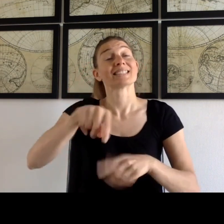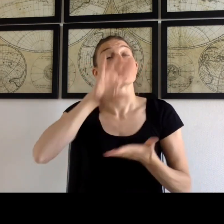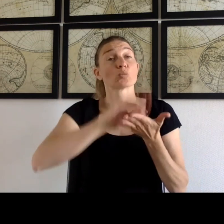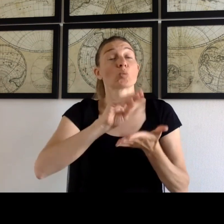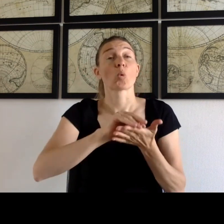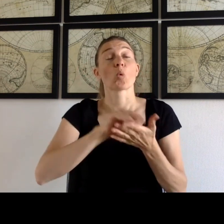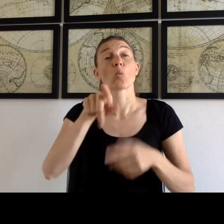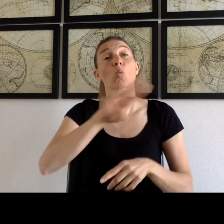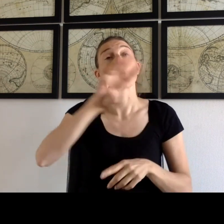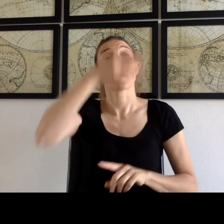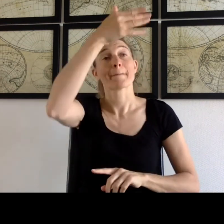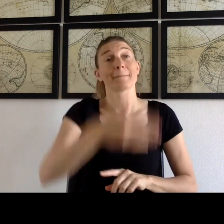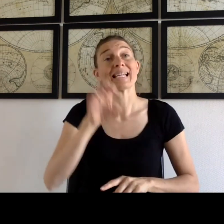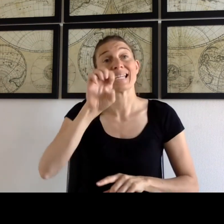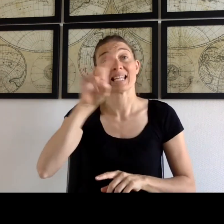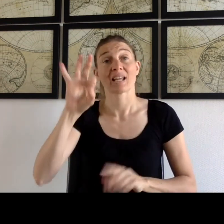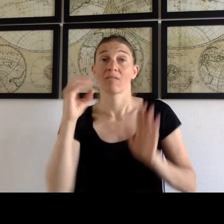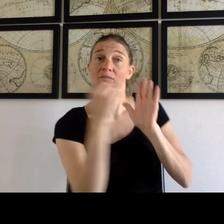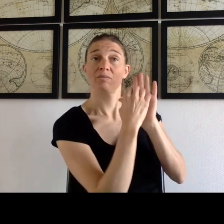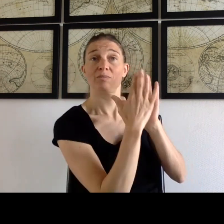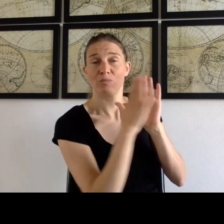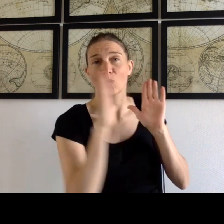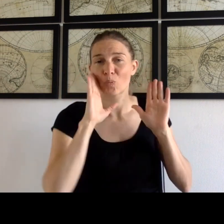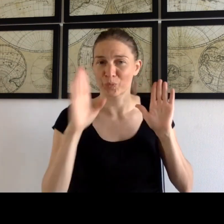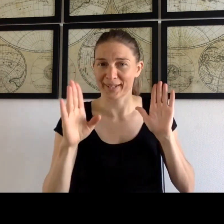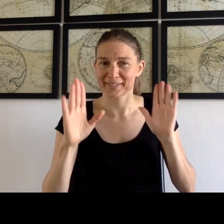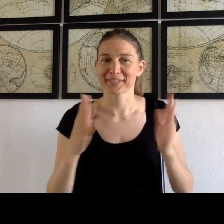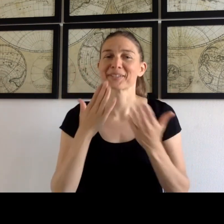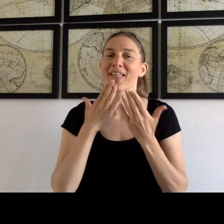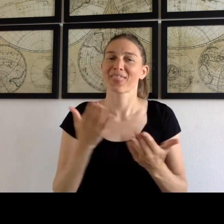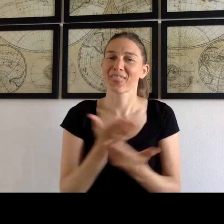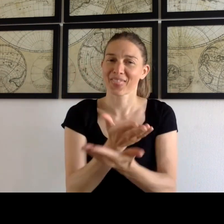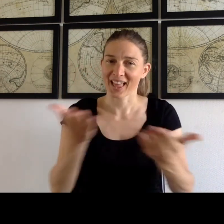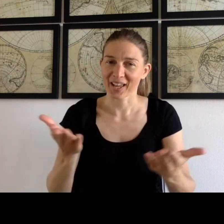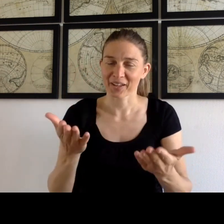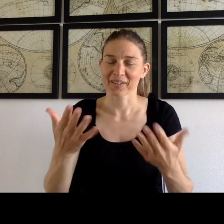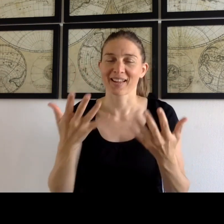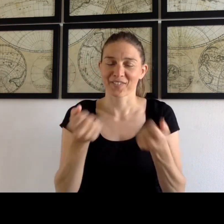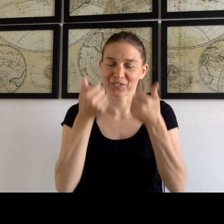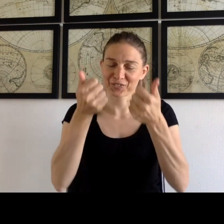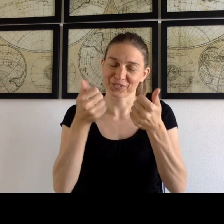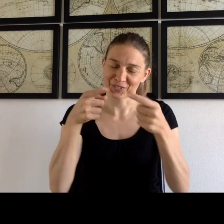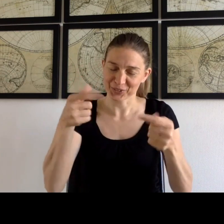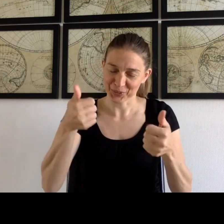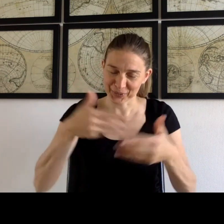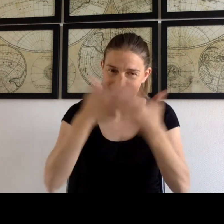website, so you can look out for that. Thank you all very much, and have a nice day.